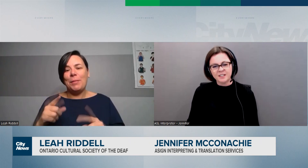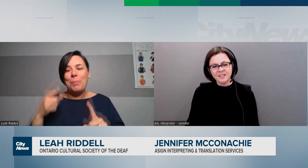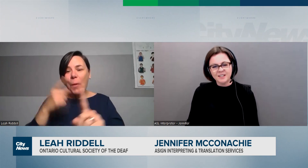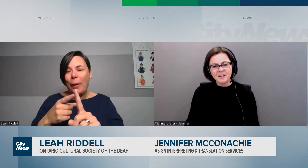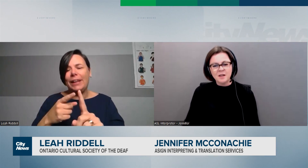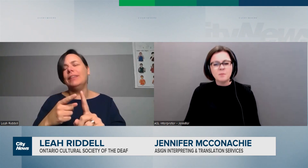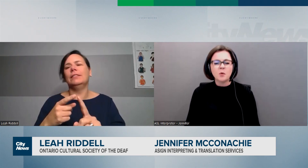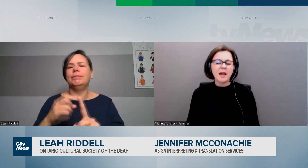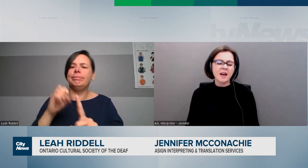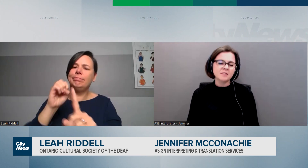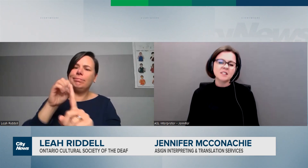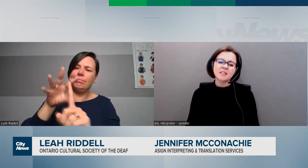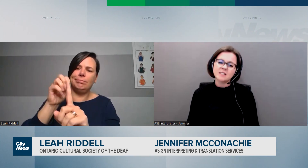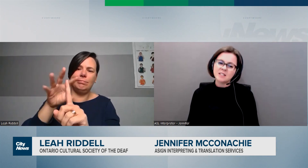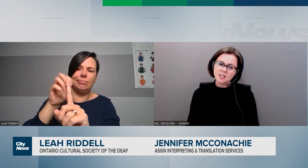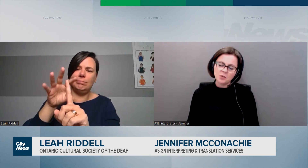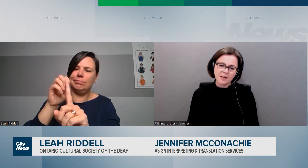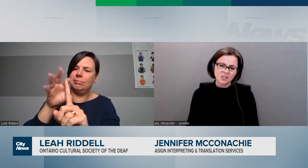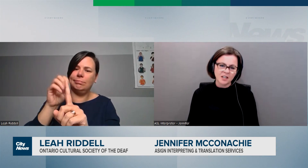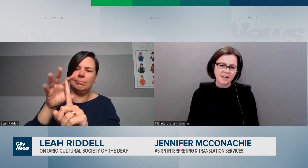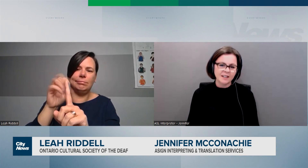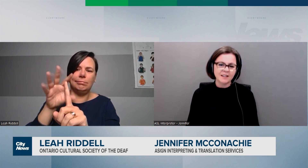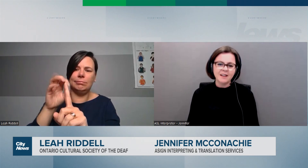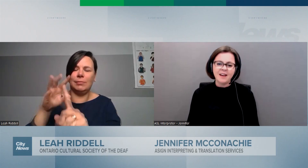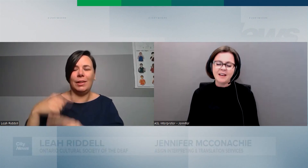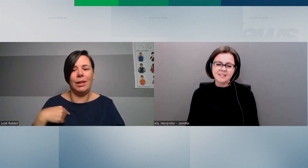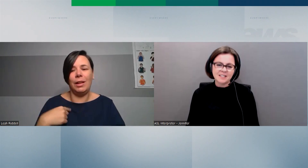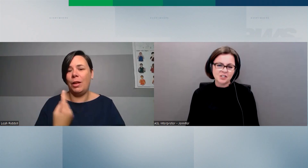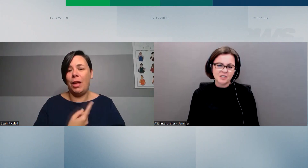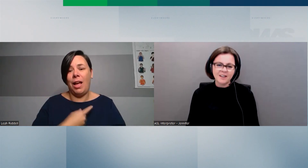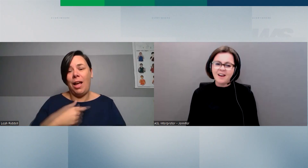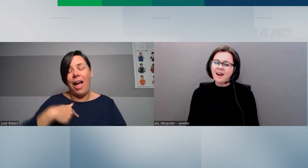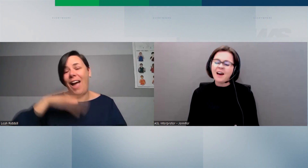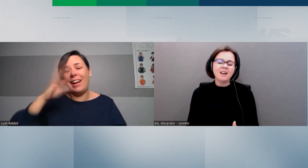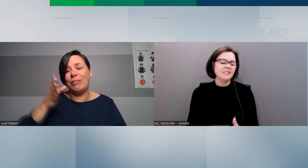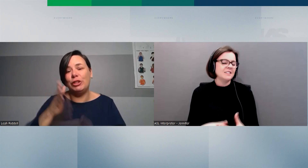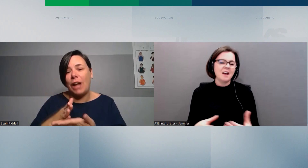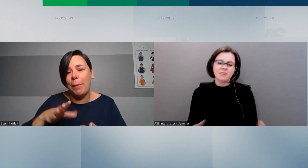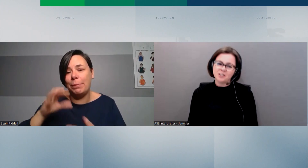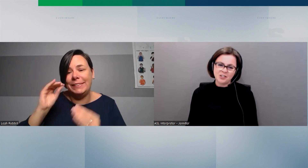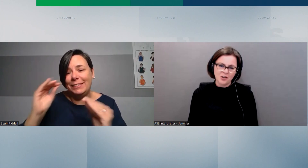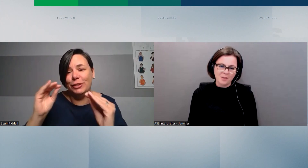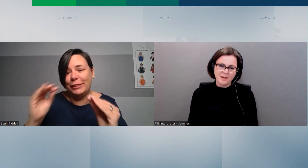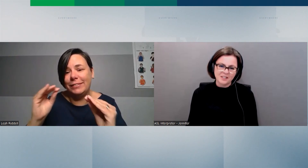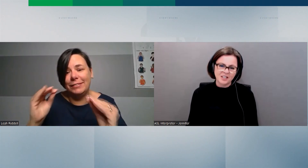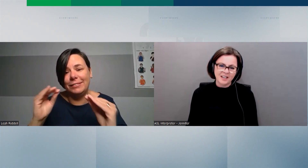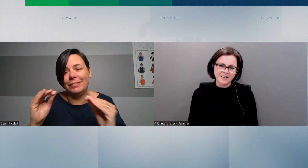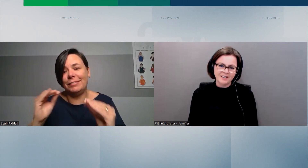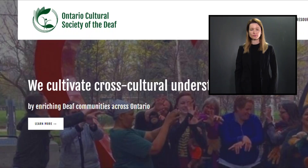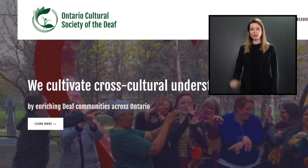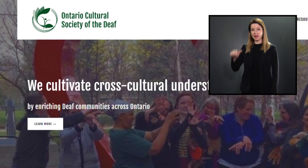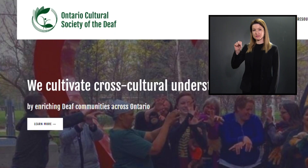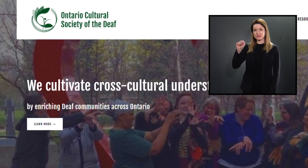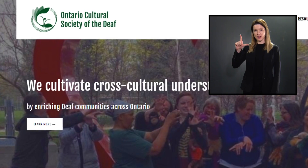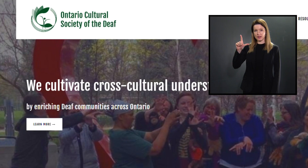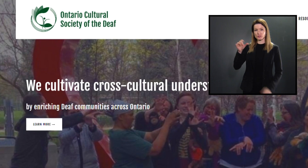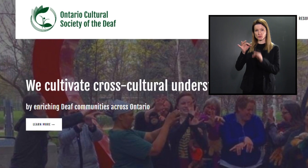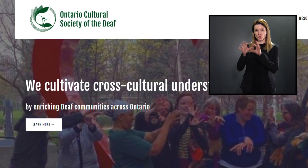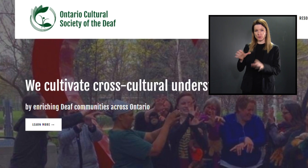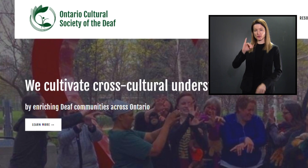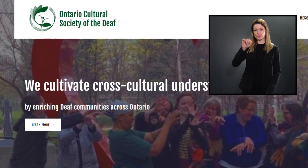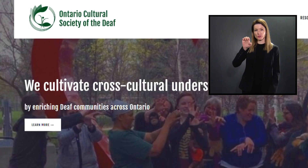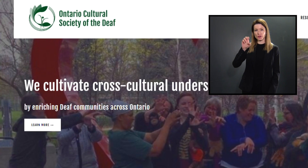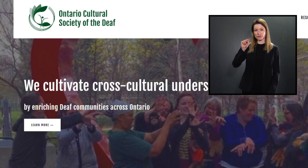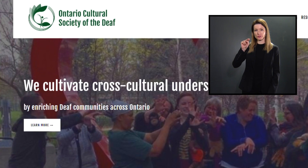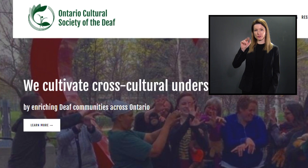of anger, but we have to continue educating and teaching. I'll never stop educating.